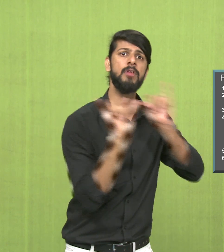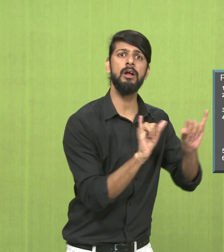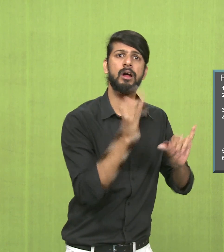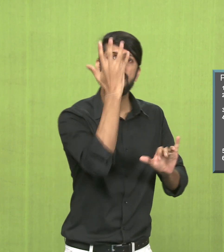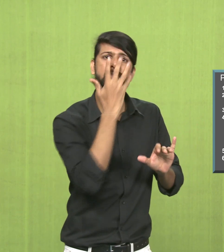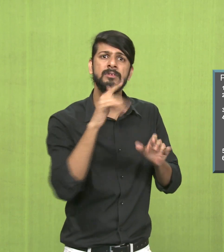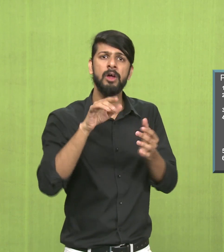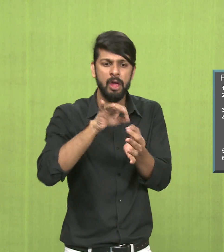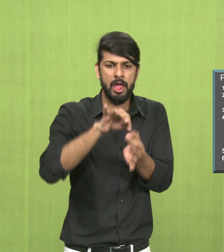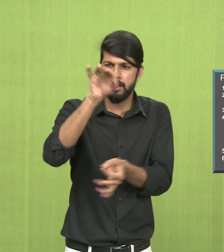size,